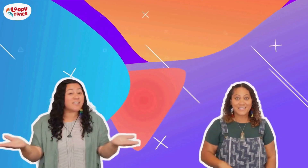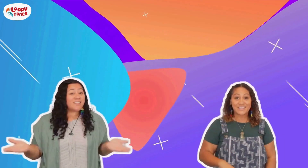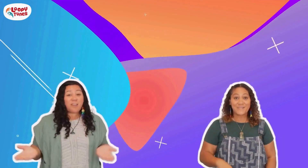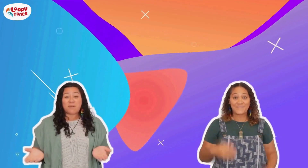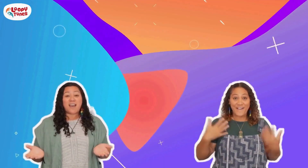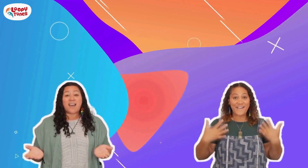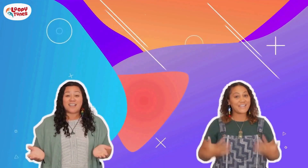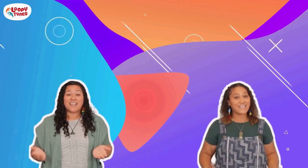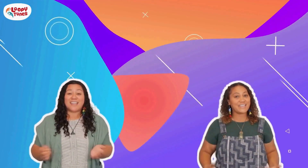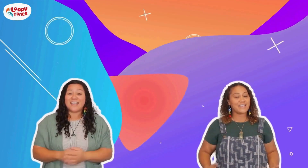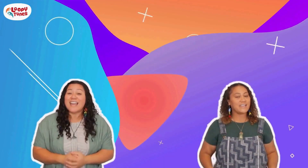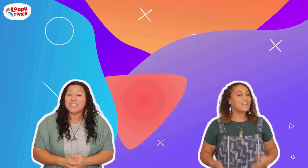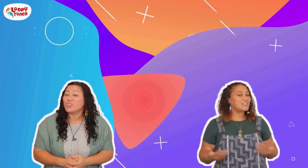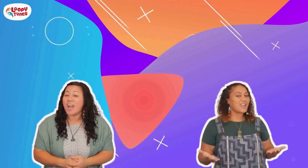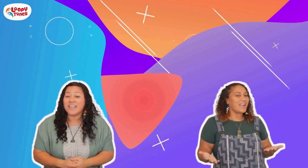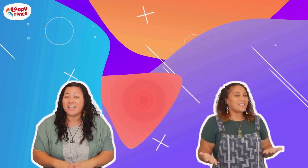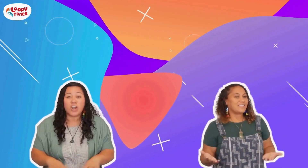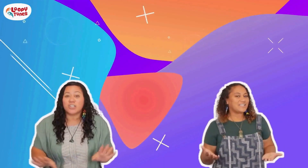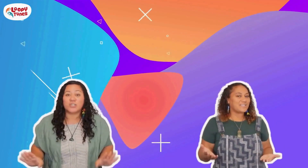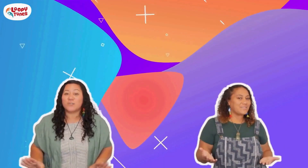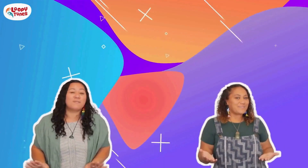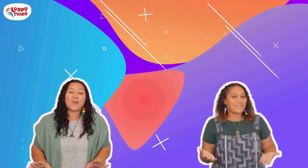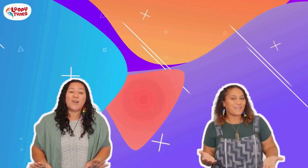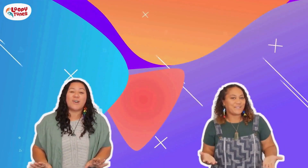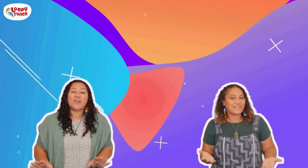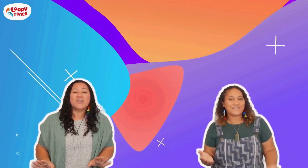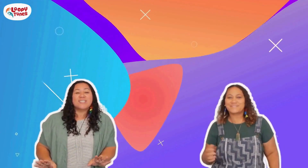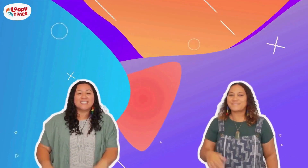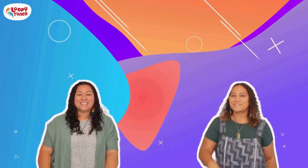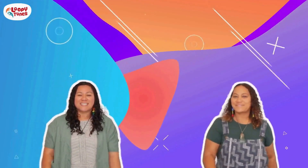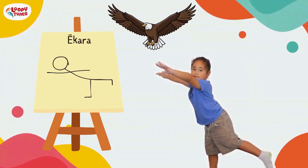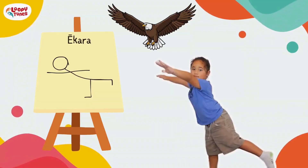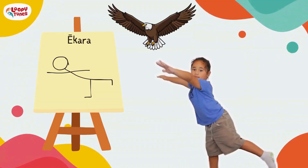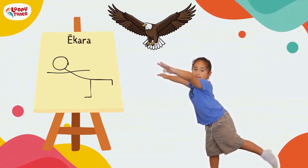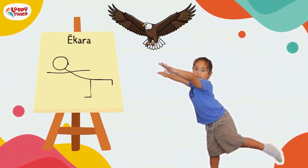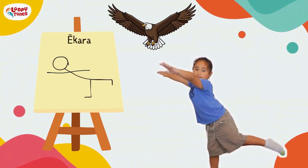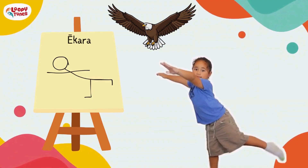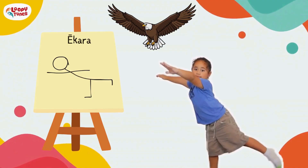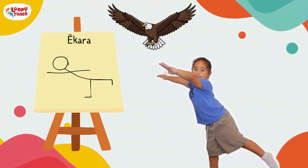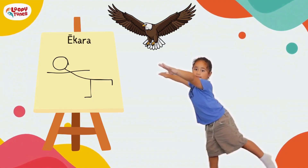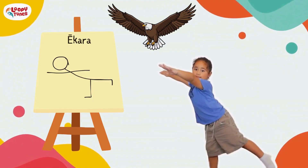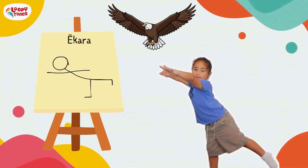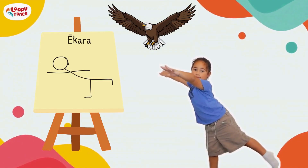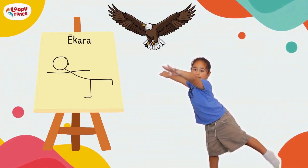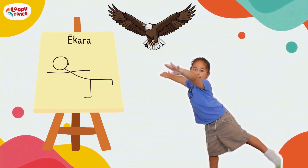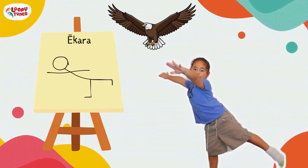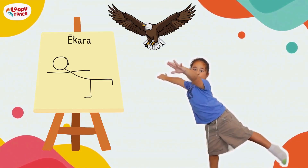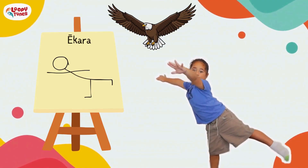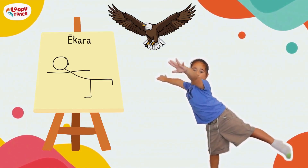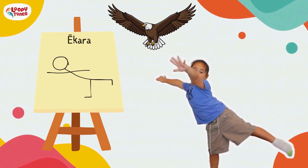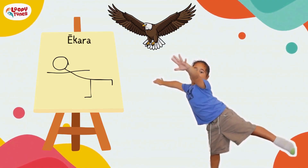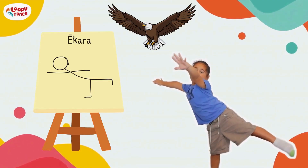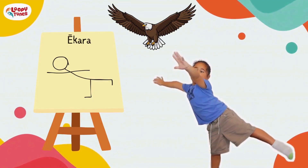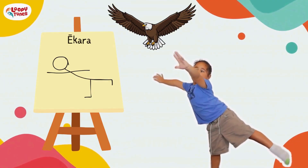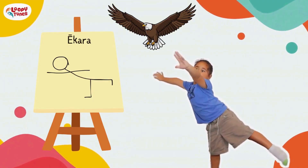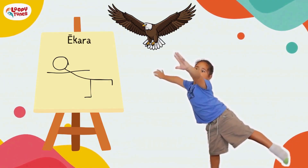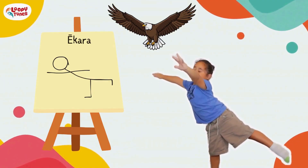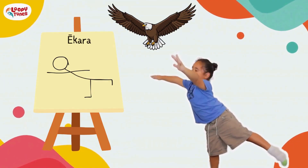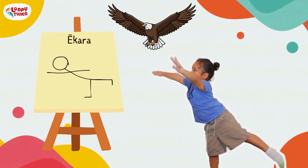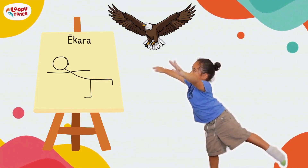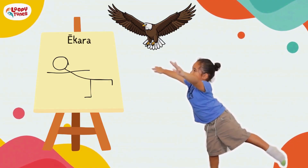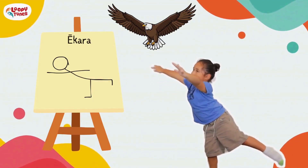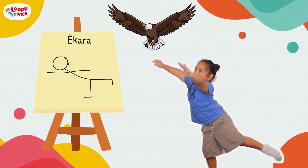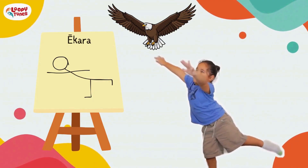see with your body. Try hard not to fall. Oh, here's our first shape. It's an ekara, an